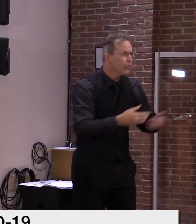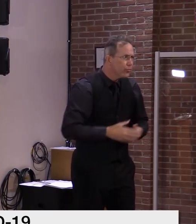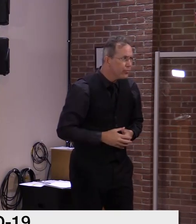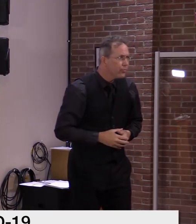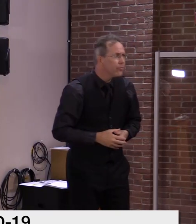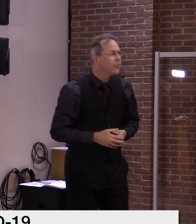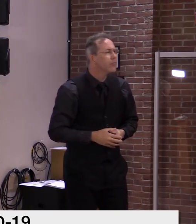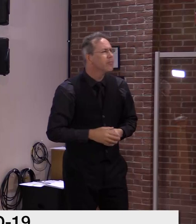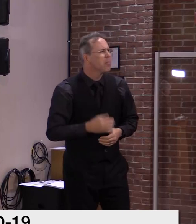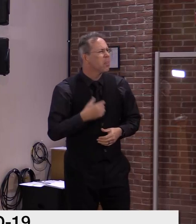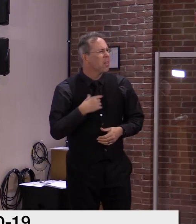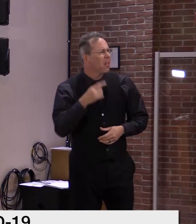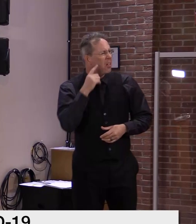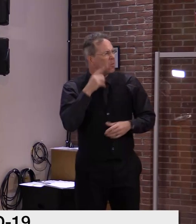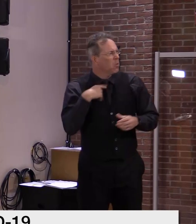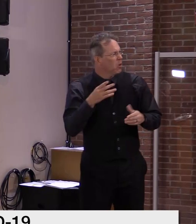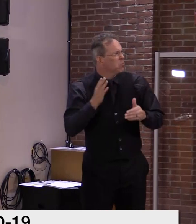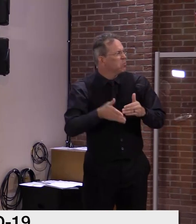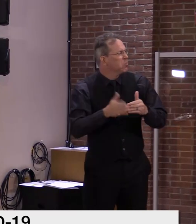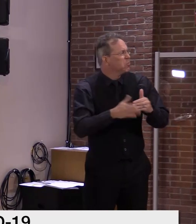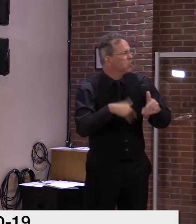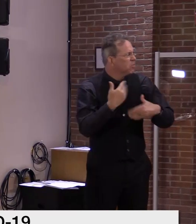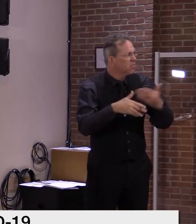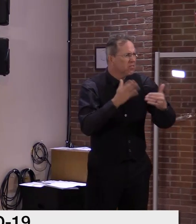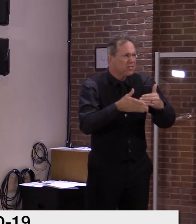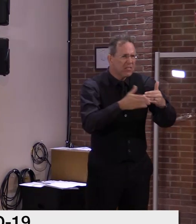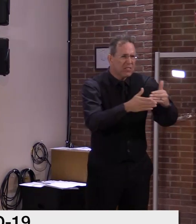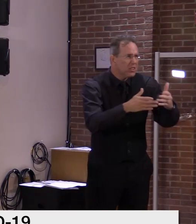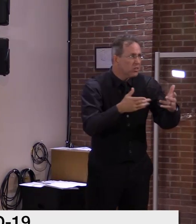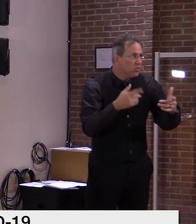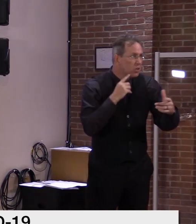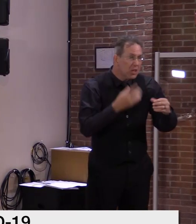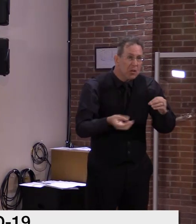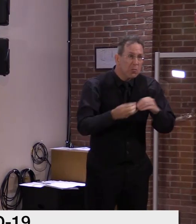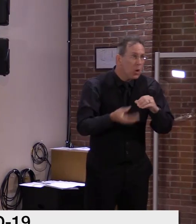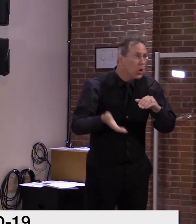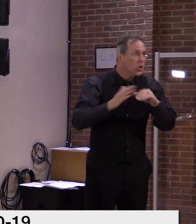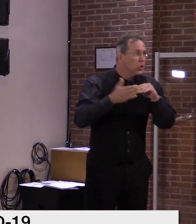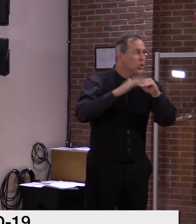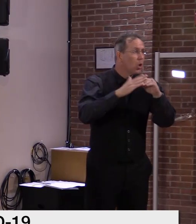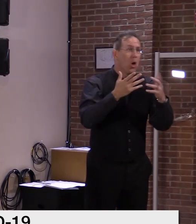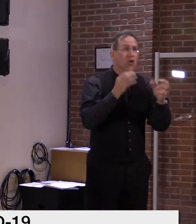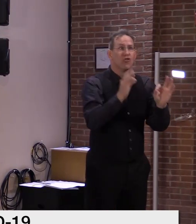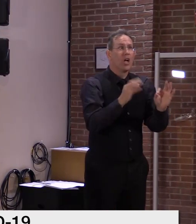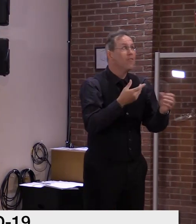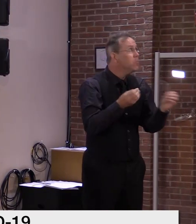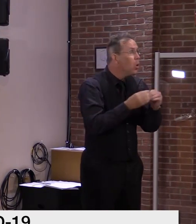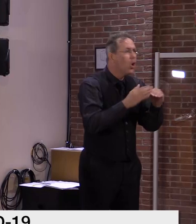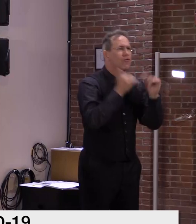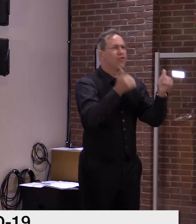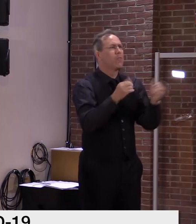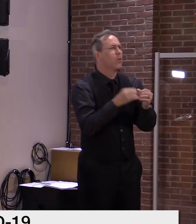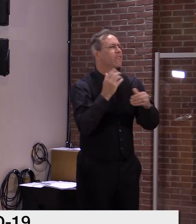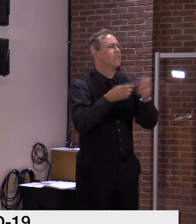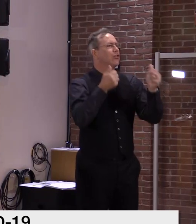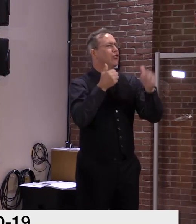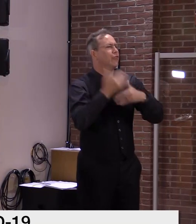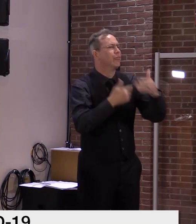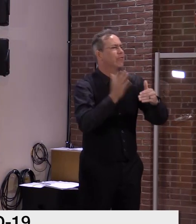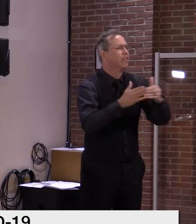would really accelerate it for us. The way that we selected this was not on a sort of